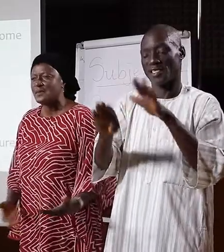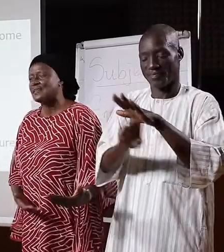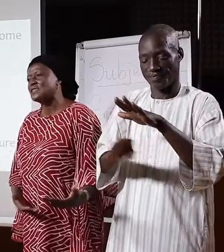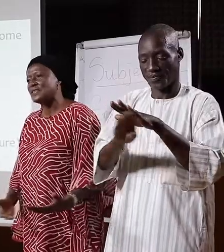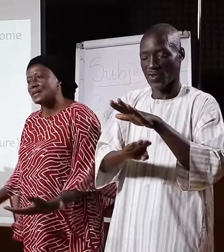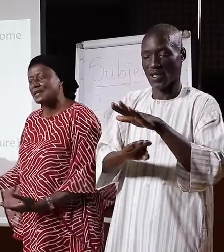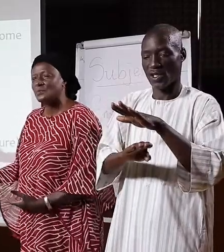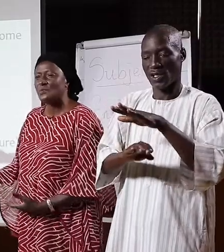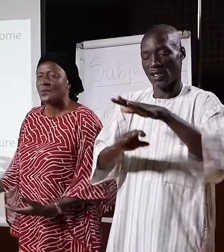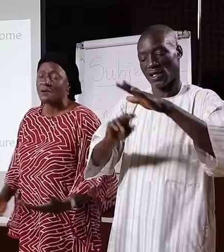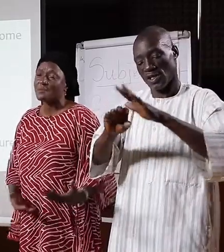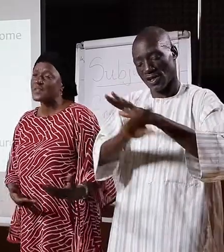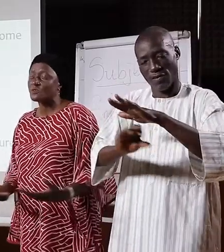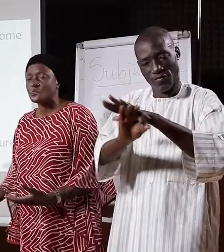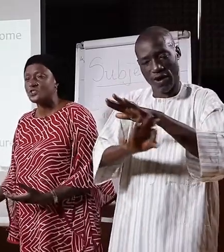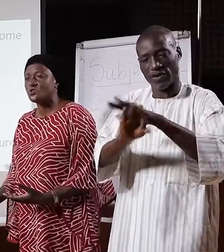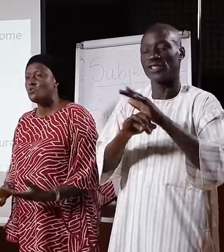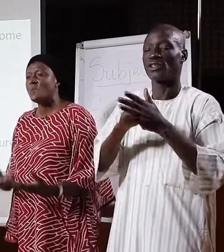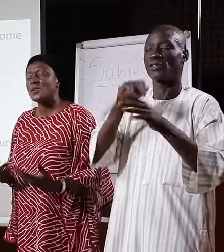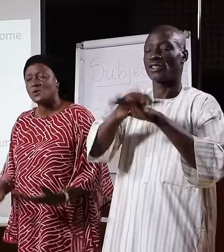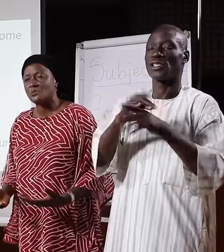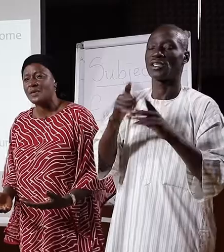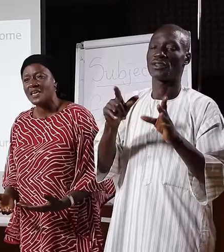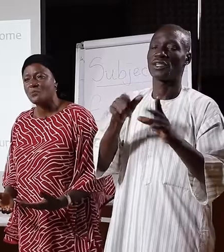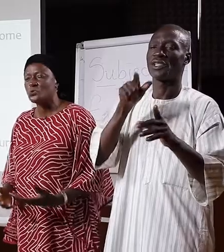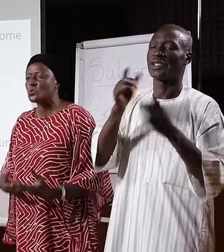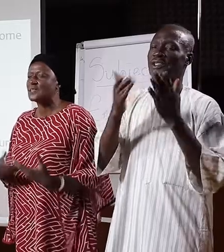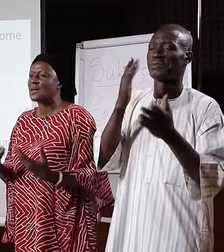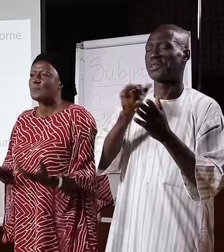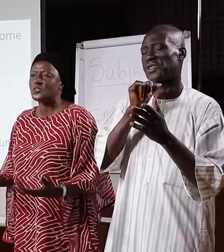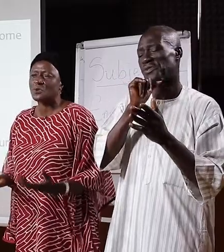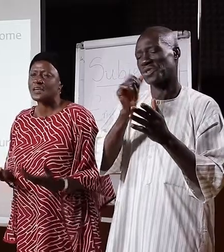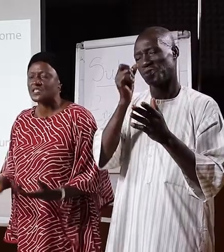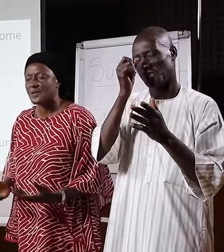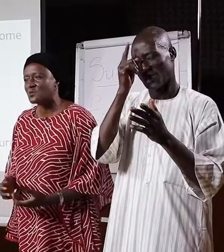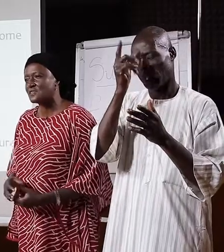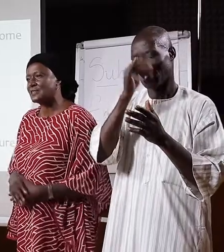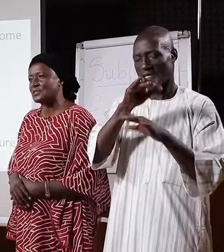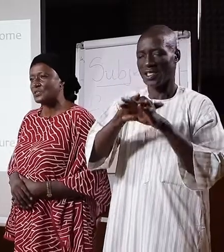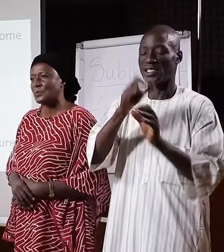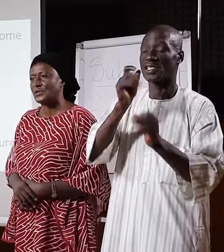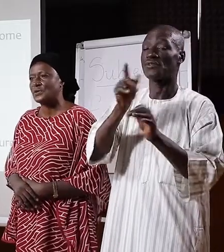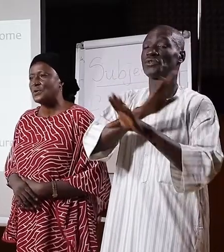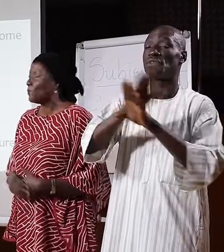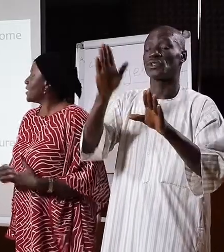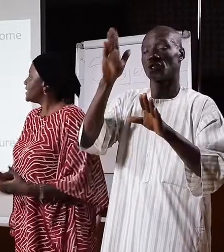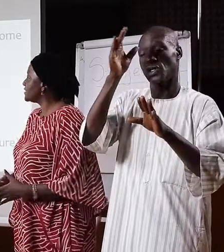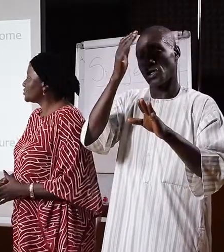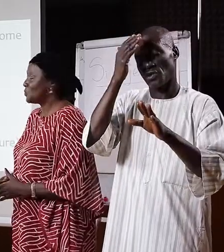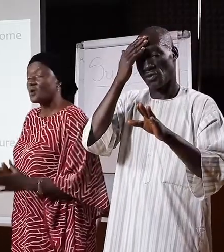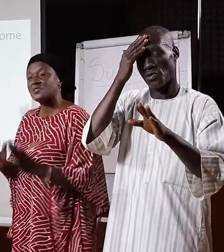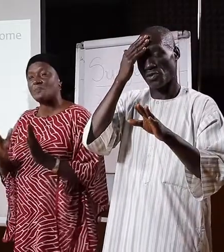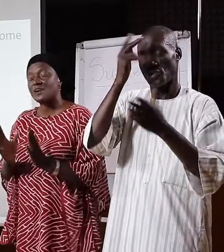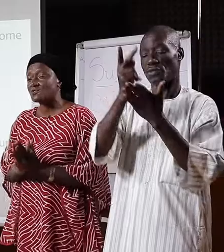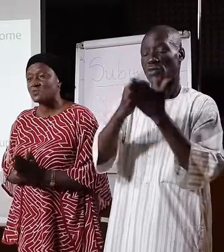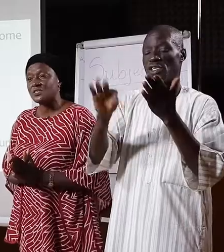of English learning. Without the parts of speech, you may not be able to interpret other aspects of the English language. Why is it